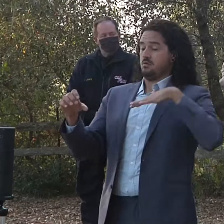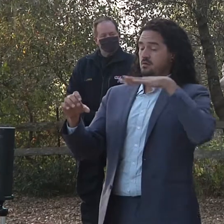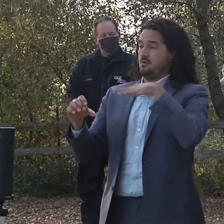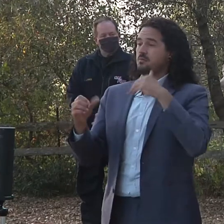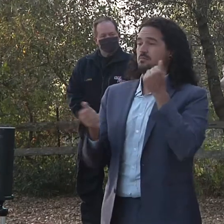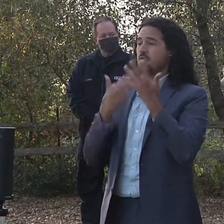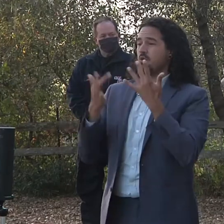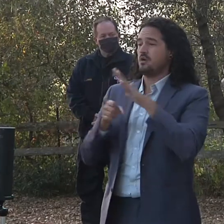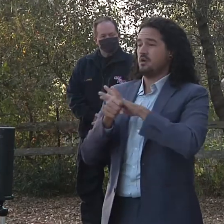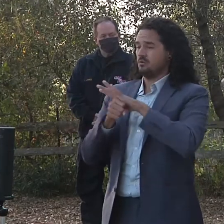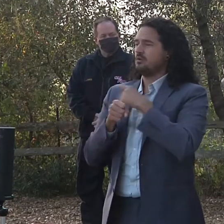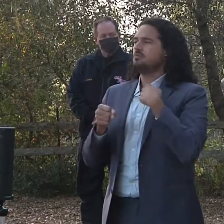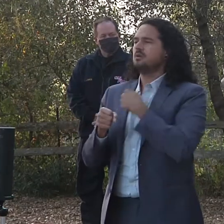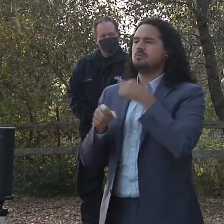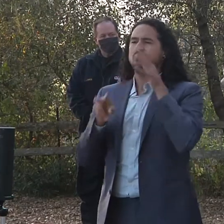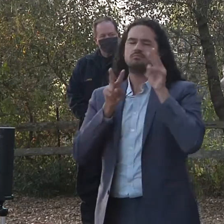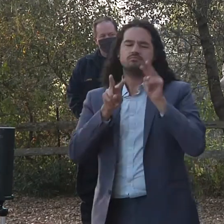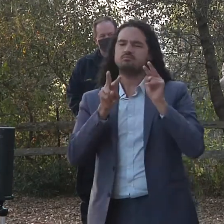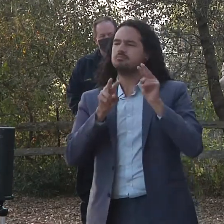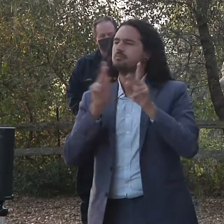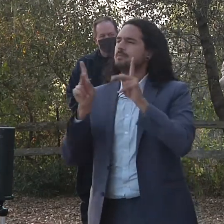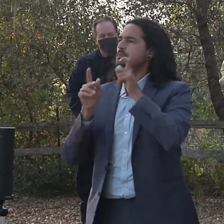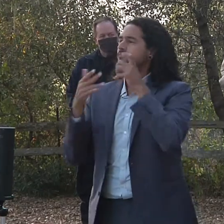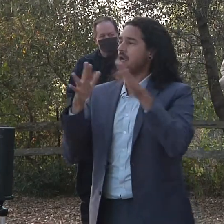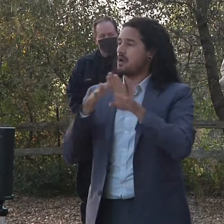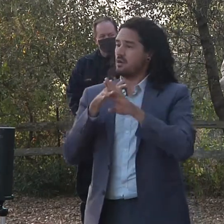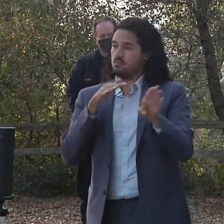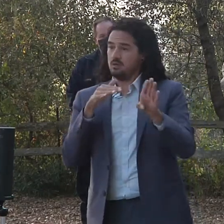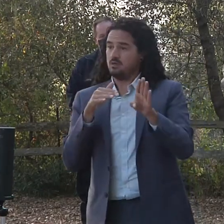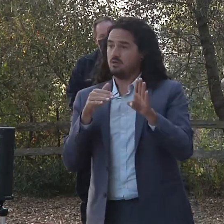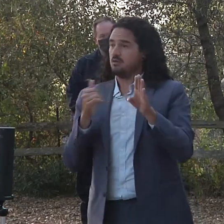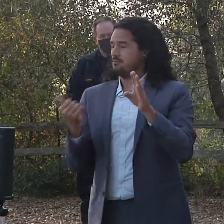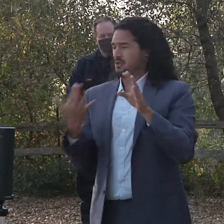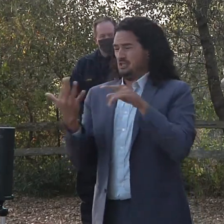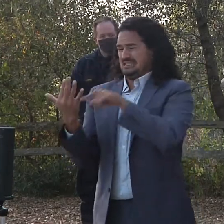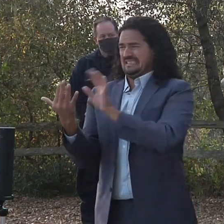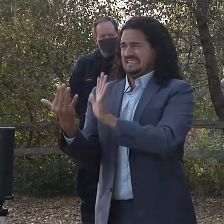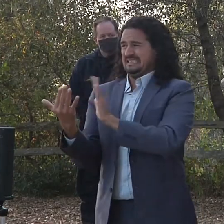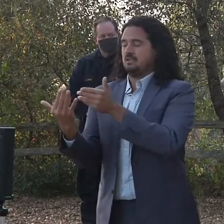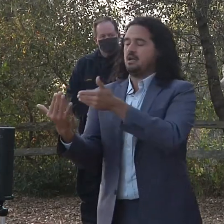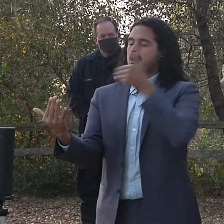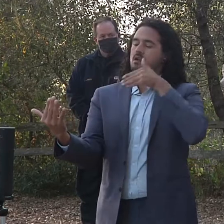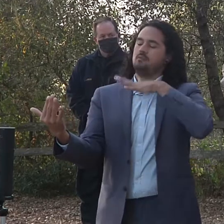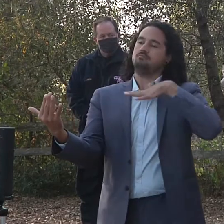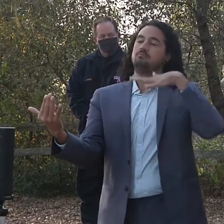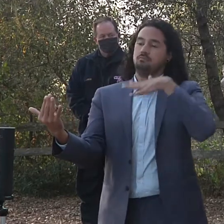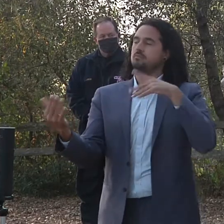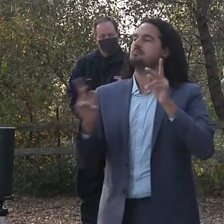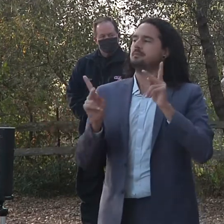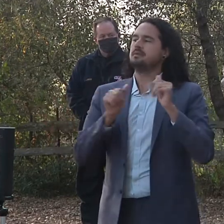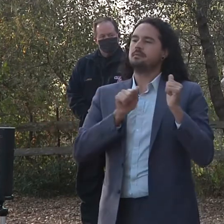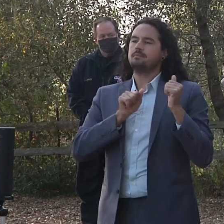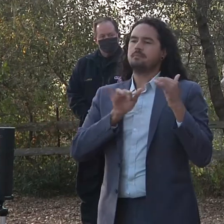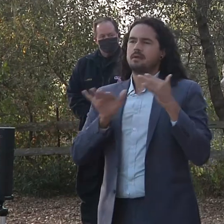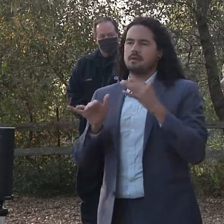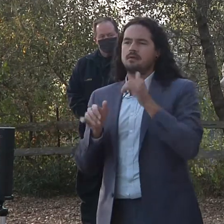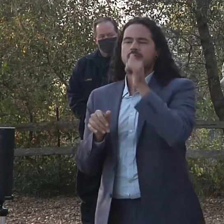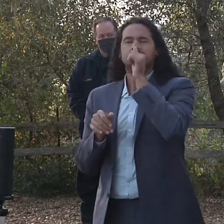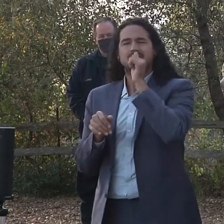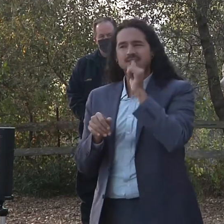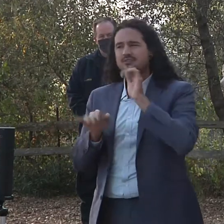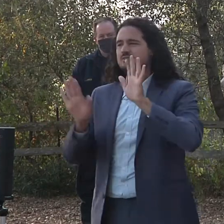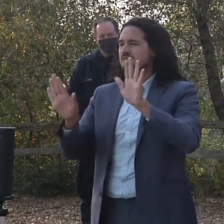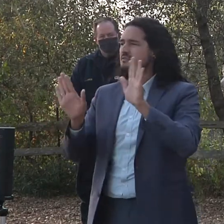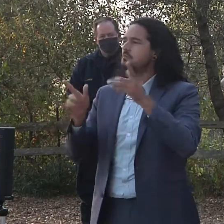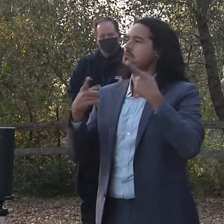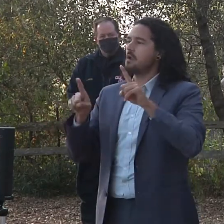areas can soon return. That's going to be ongoing for the next week or so your patience is definitely appreciated. We continue to